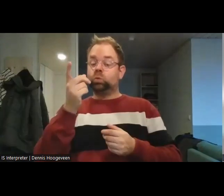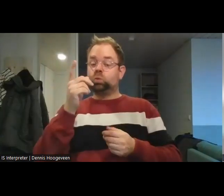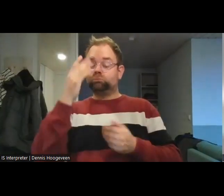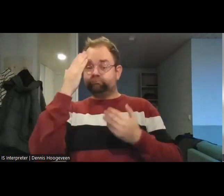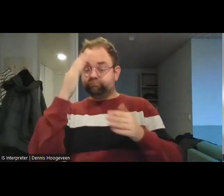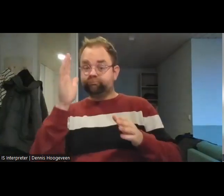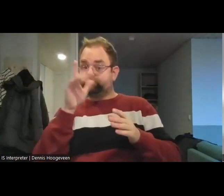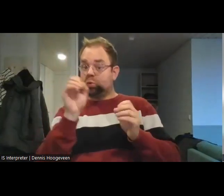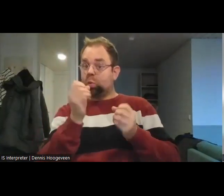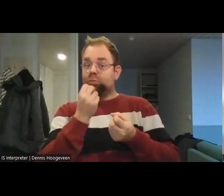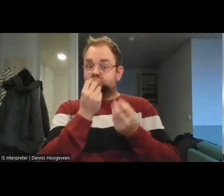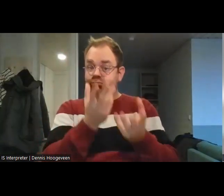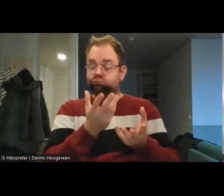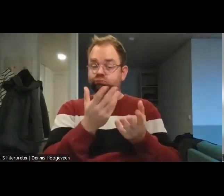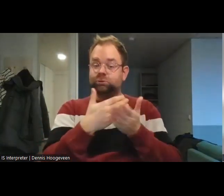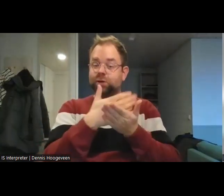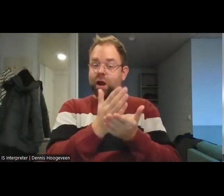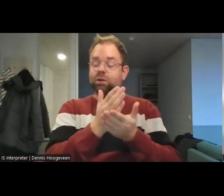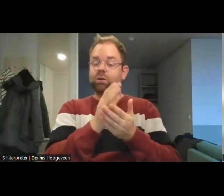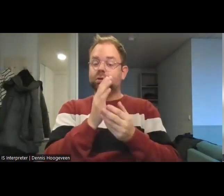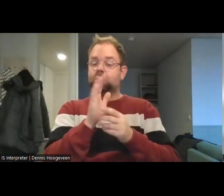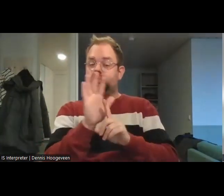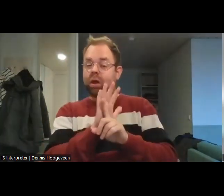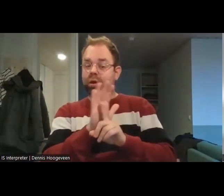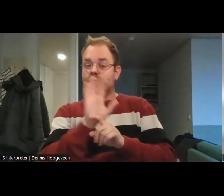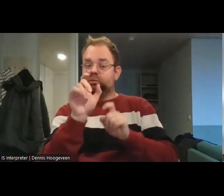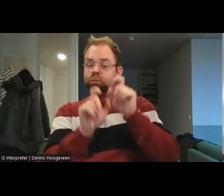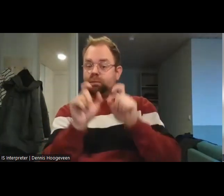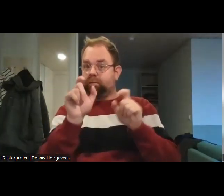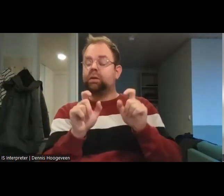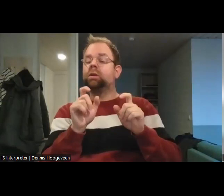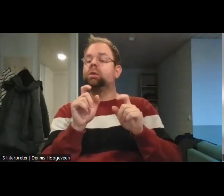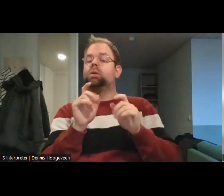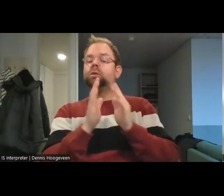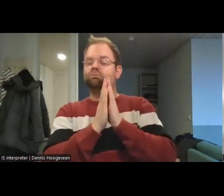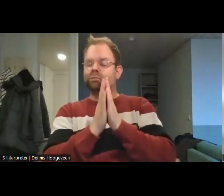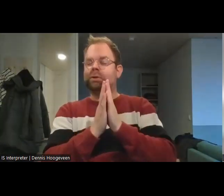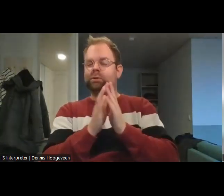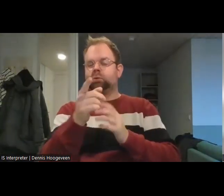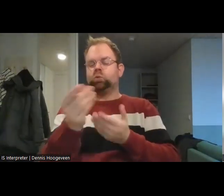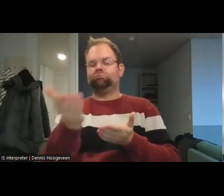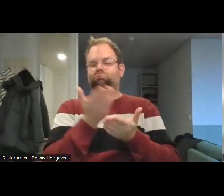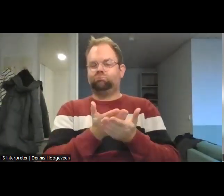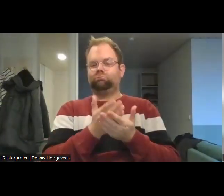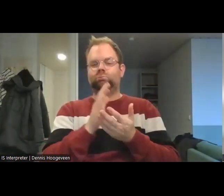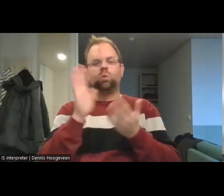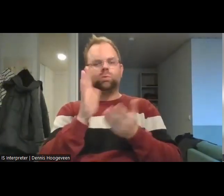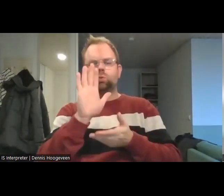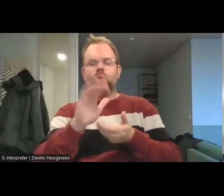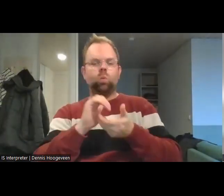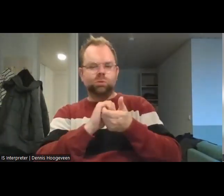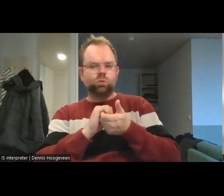let's say engaging those who have more of a refugee either interest or background